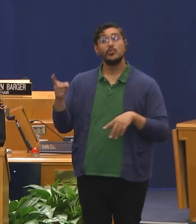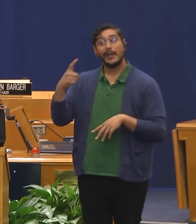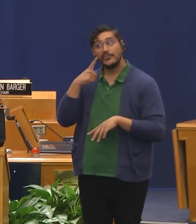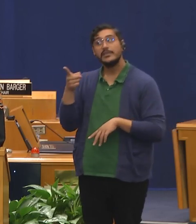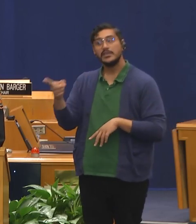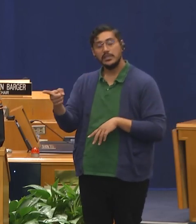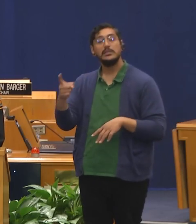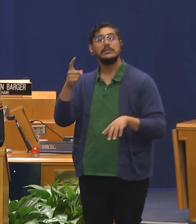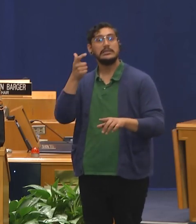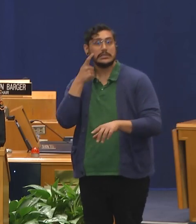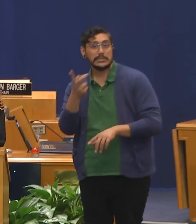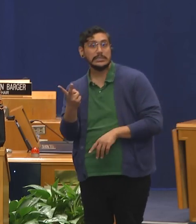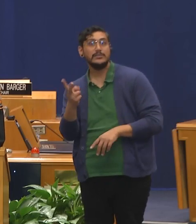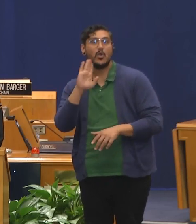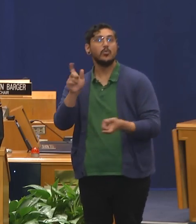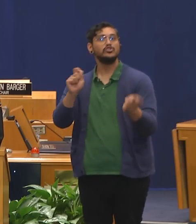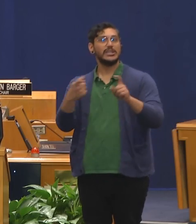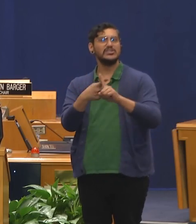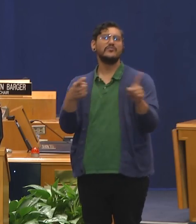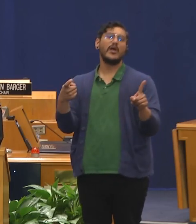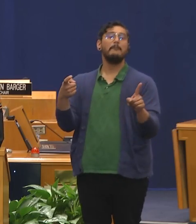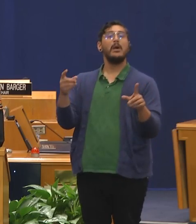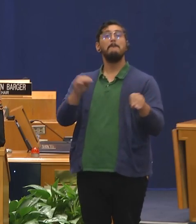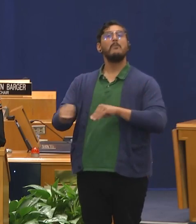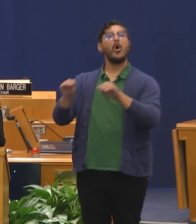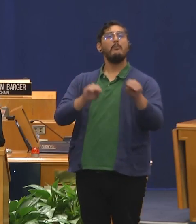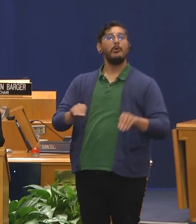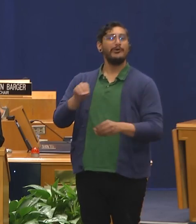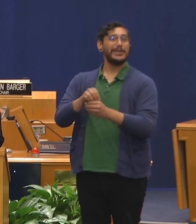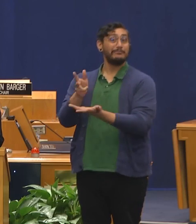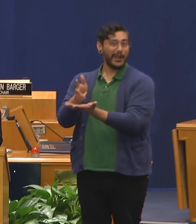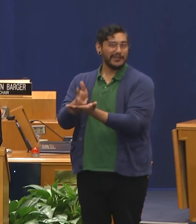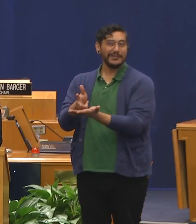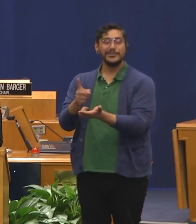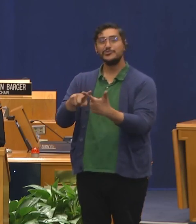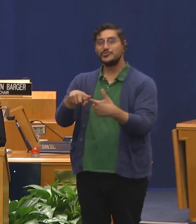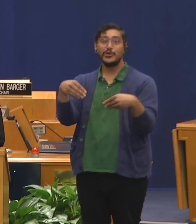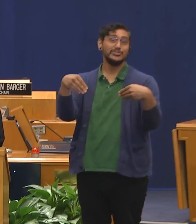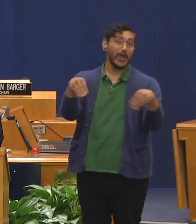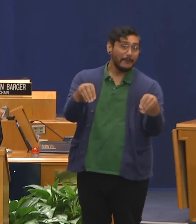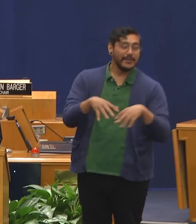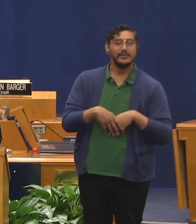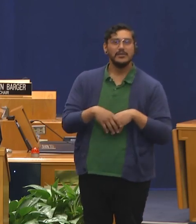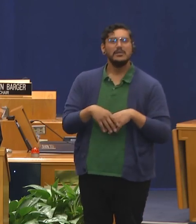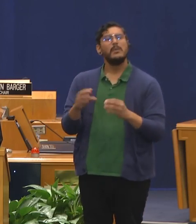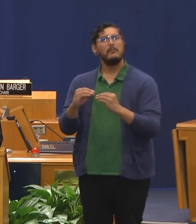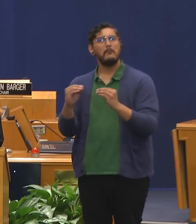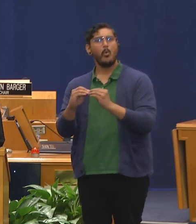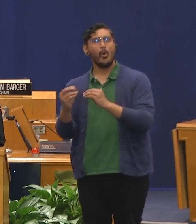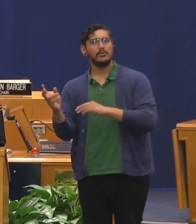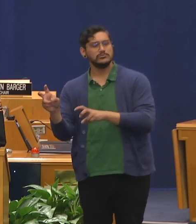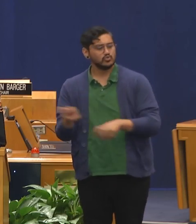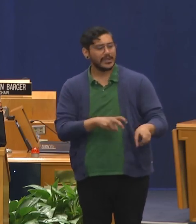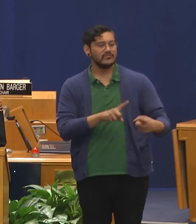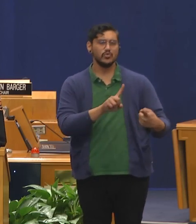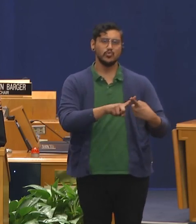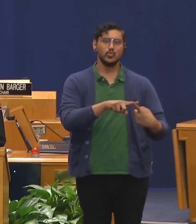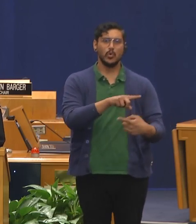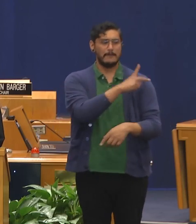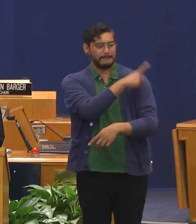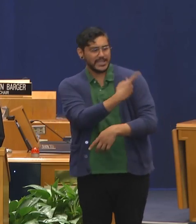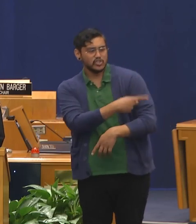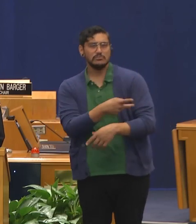idea of a mobile testing site in a parking lot or a shopping mall and really trying to transition this back into that physician-patient relationship and having that be